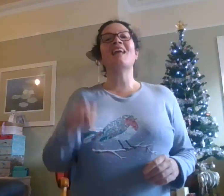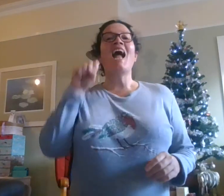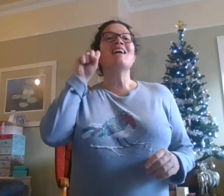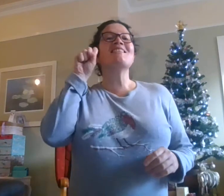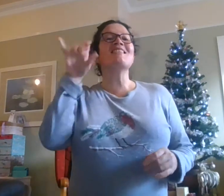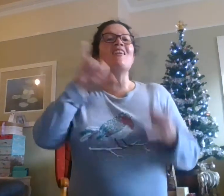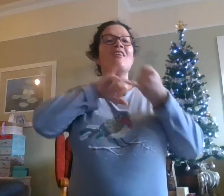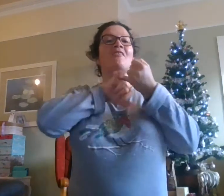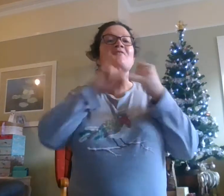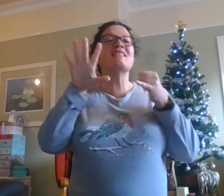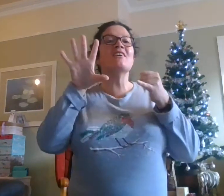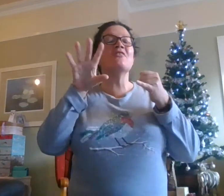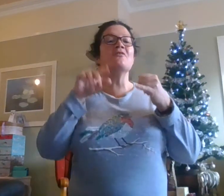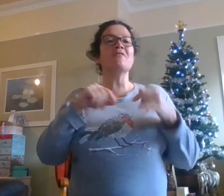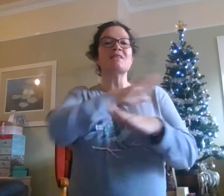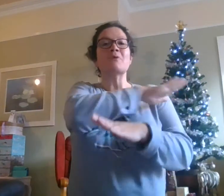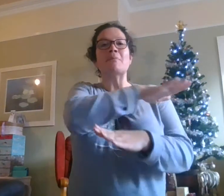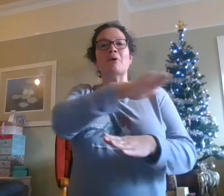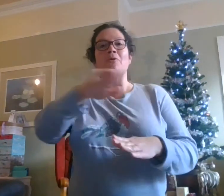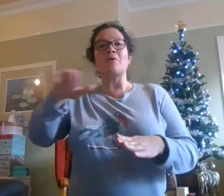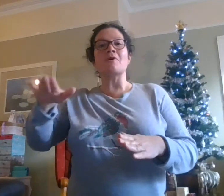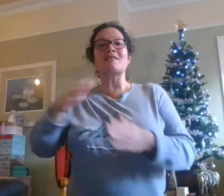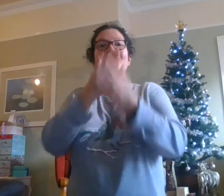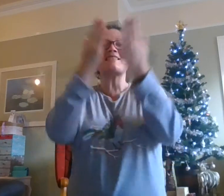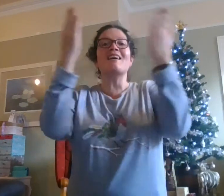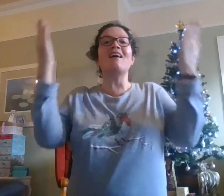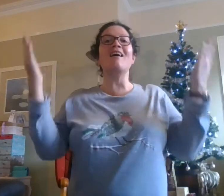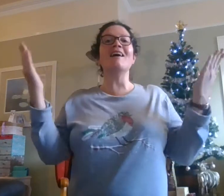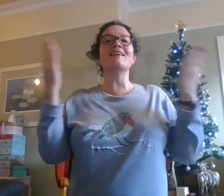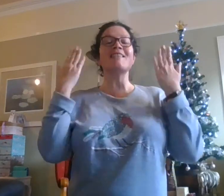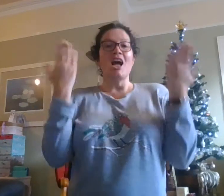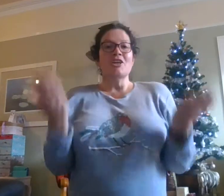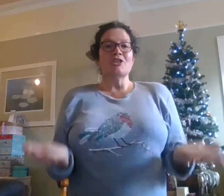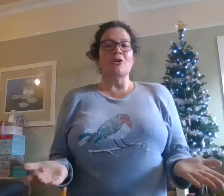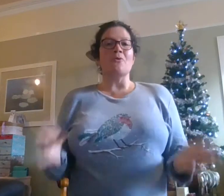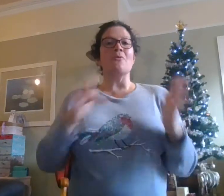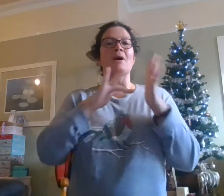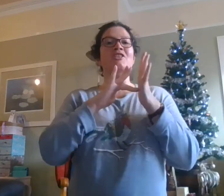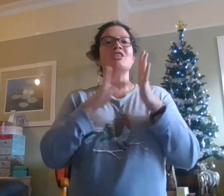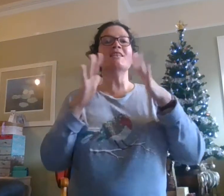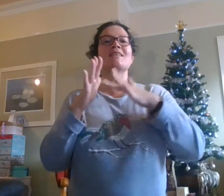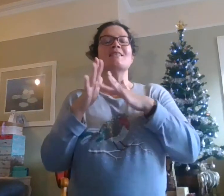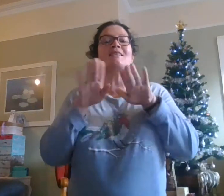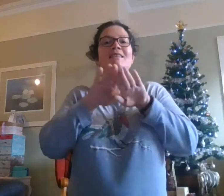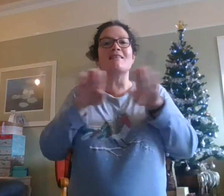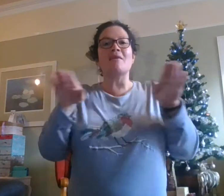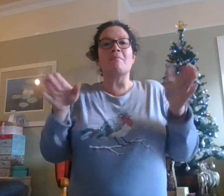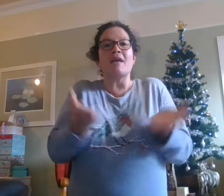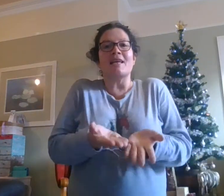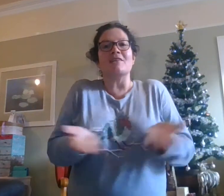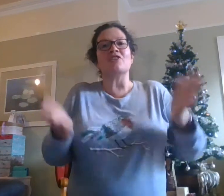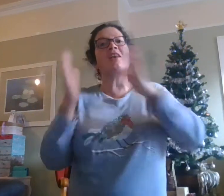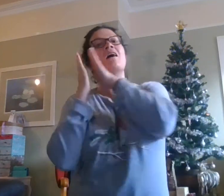star of silver sweep across the skies show where jesus in the manger